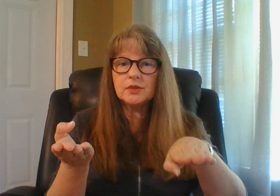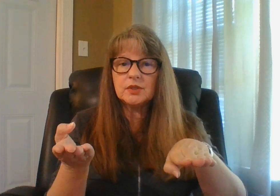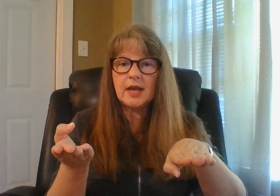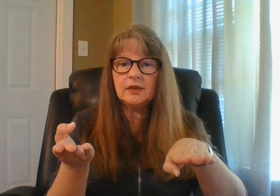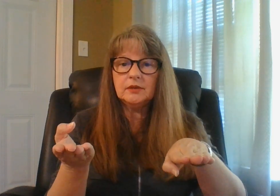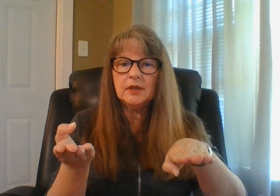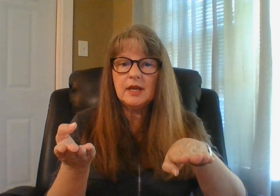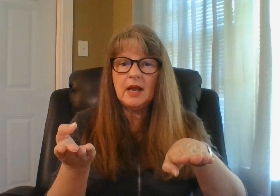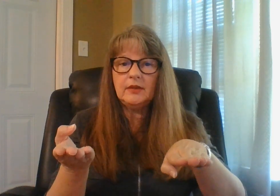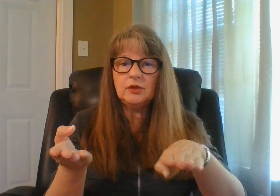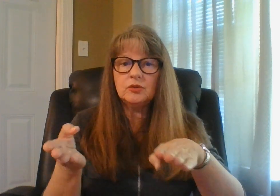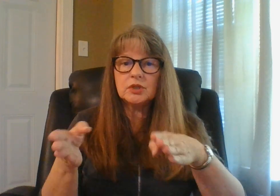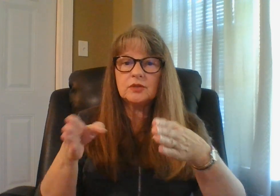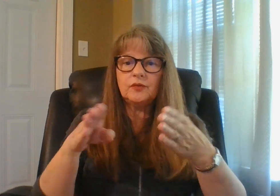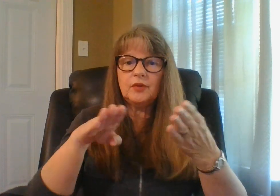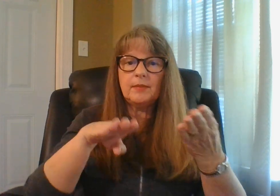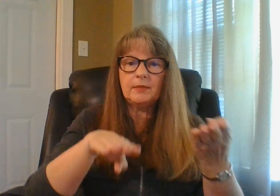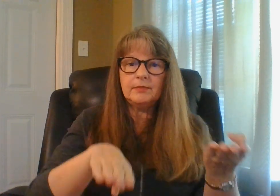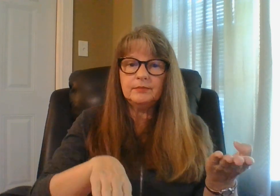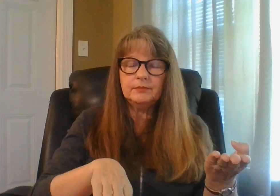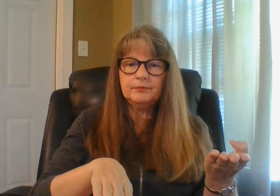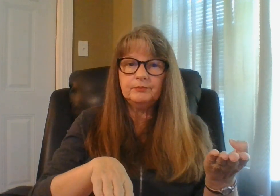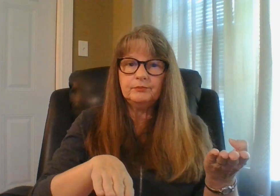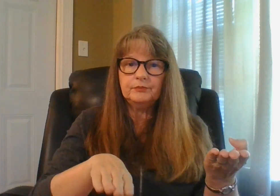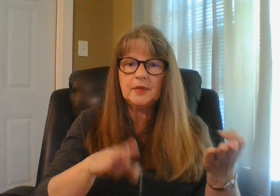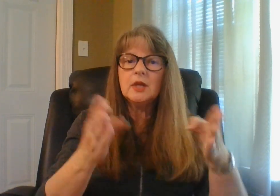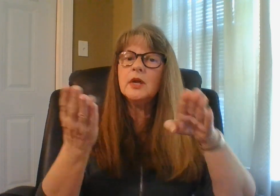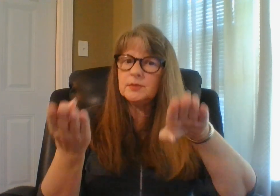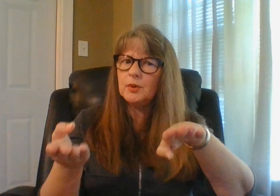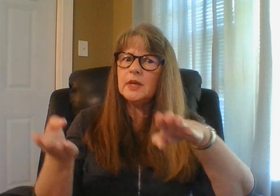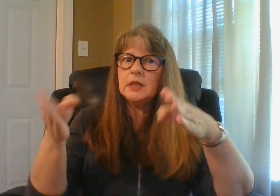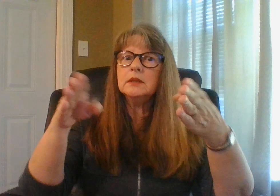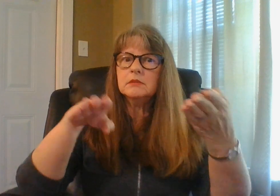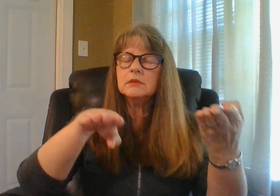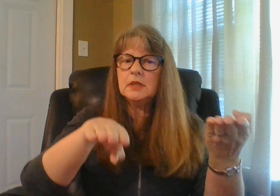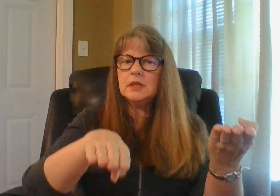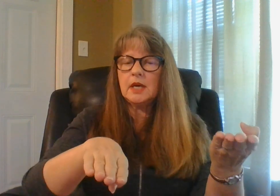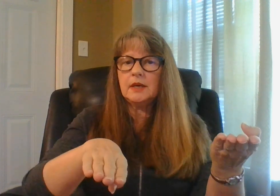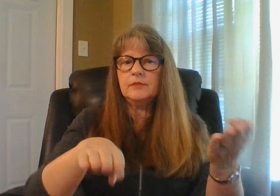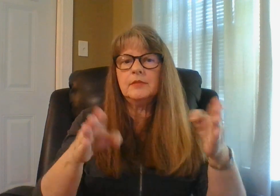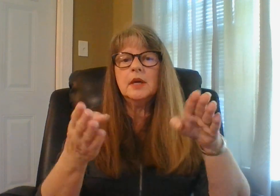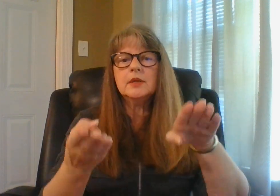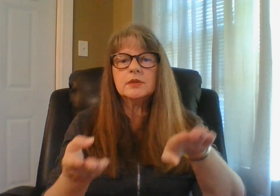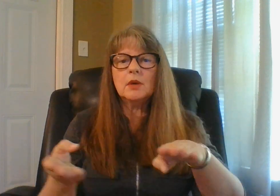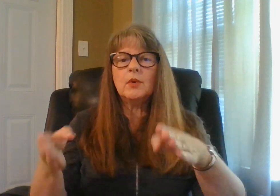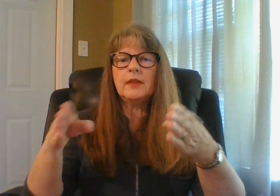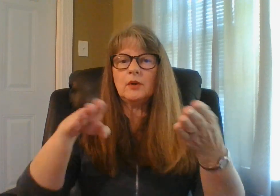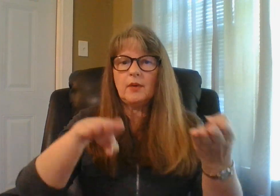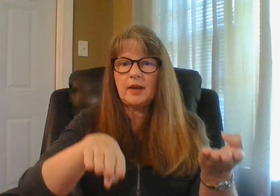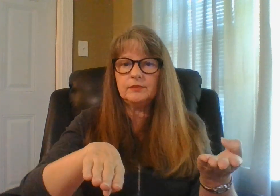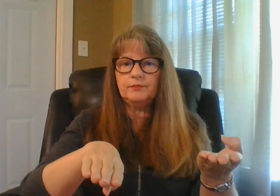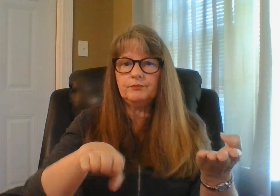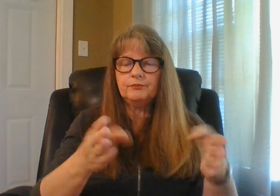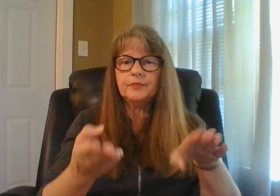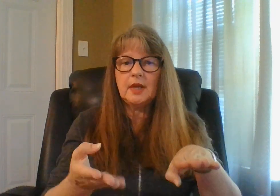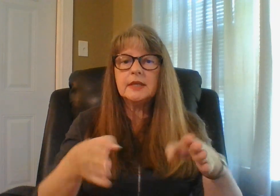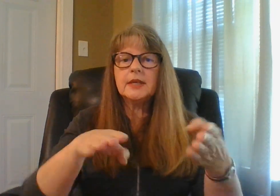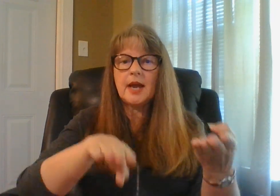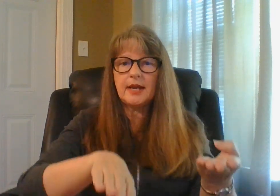is down. And then you just flip them. It's putting someone in the ground. Died.